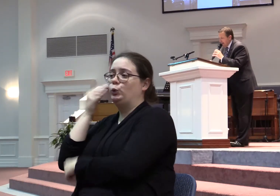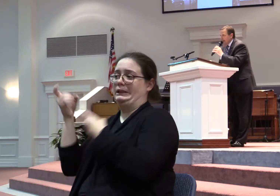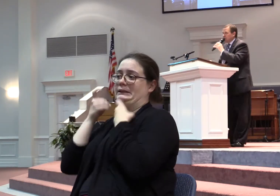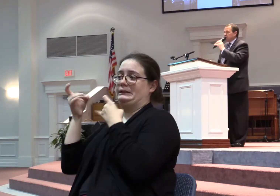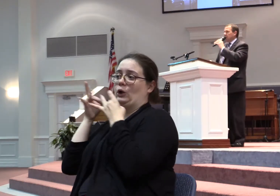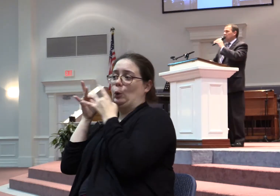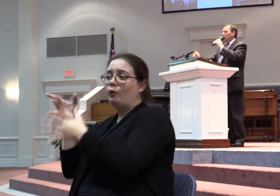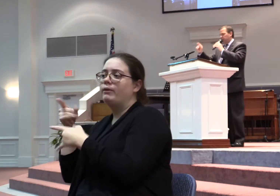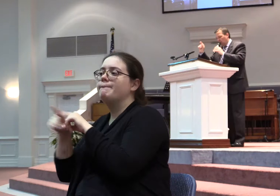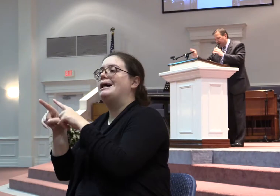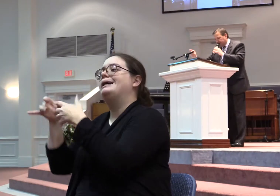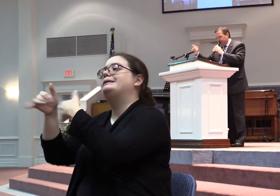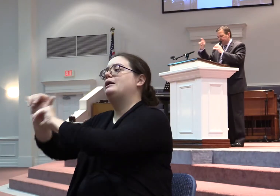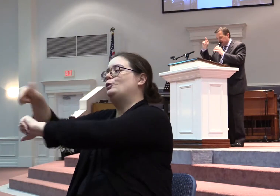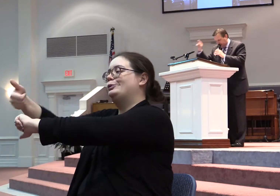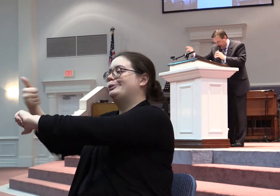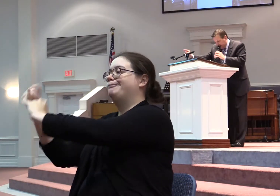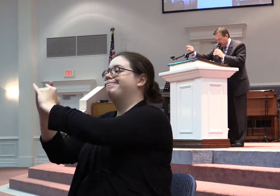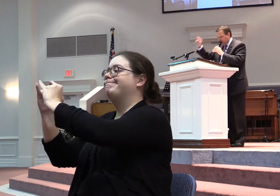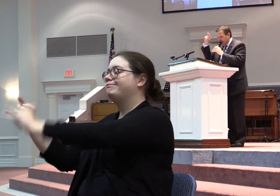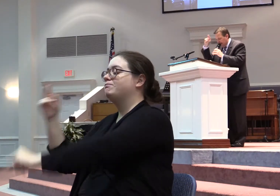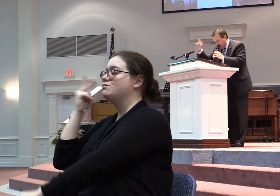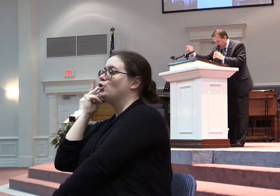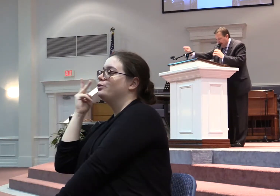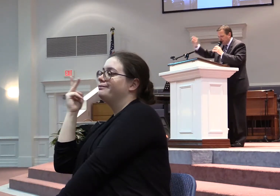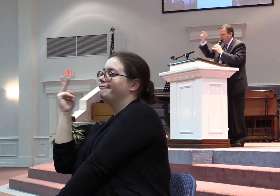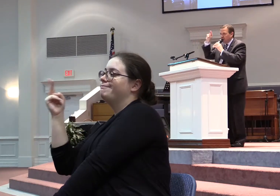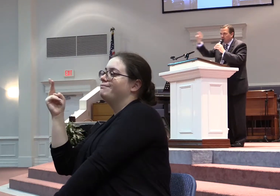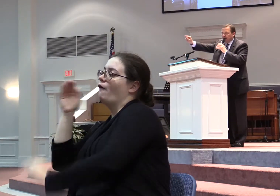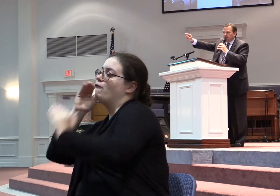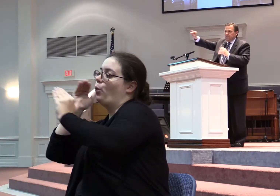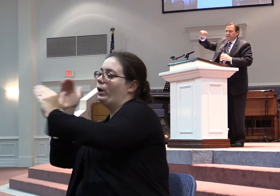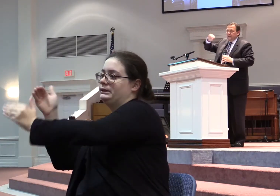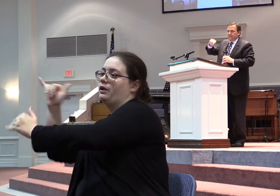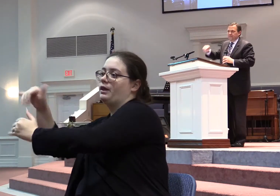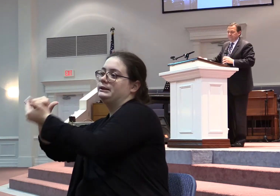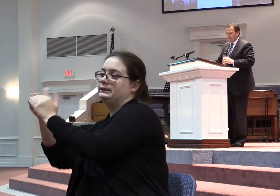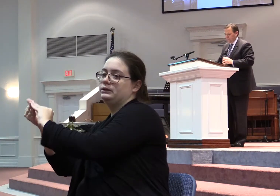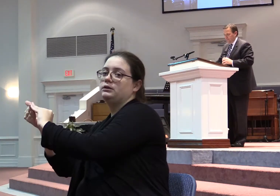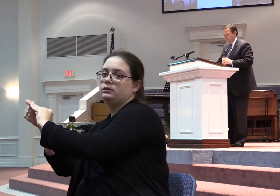wickedness. He still pointed his tents in that direction.